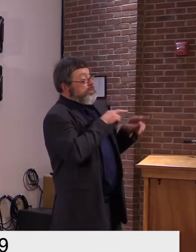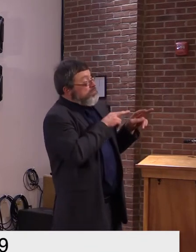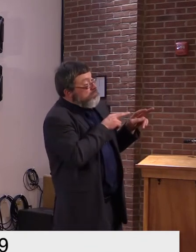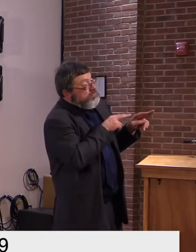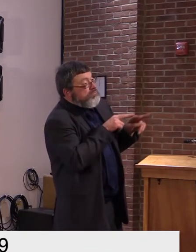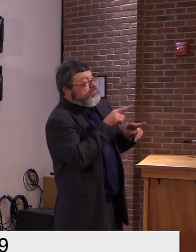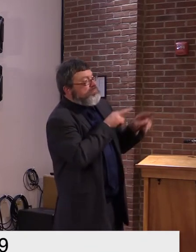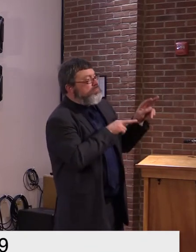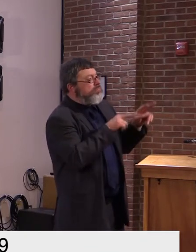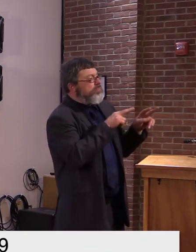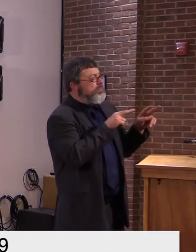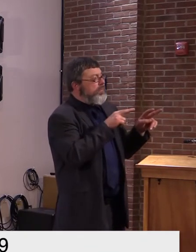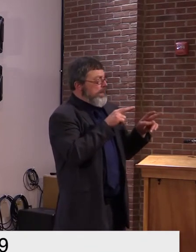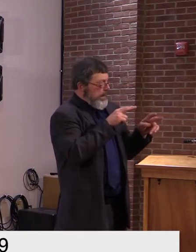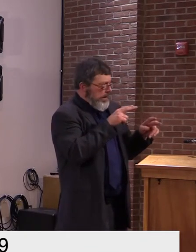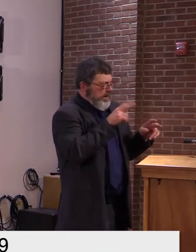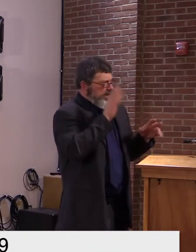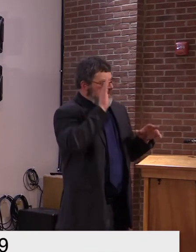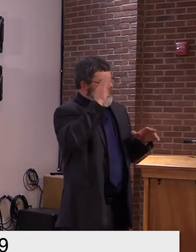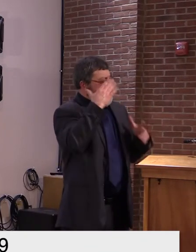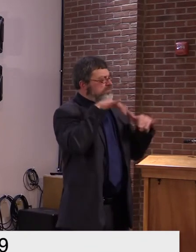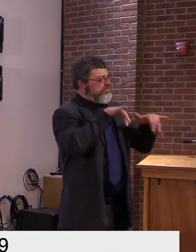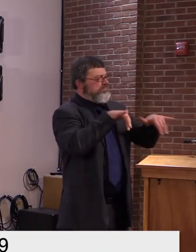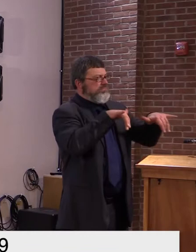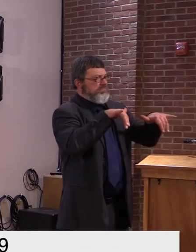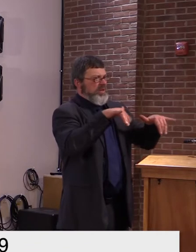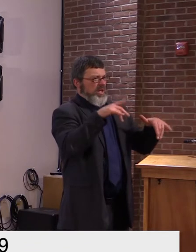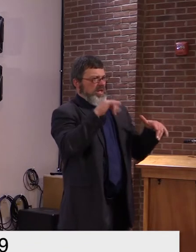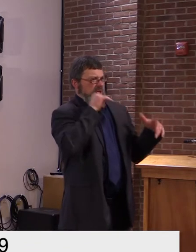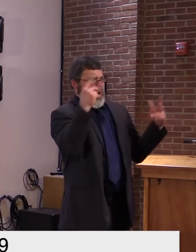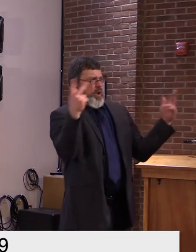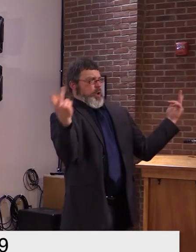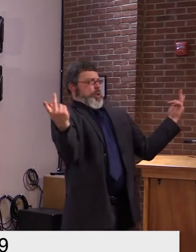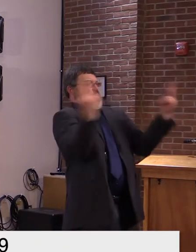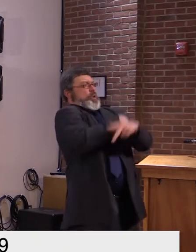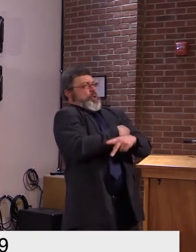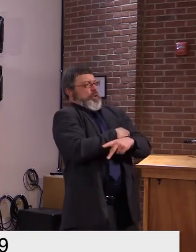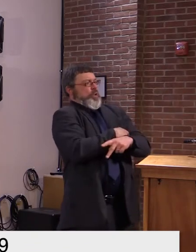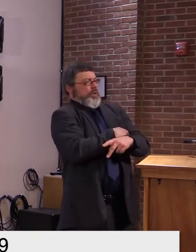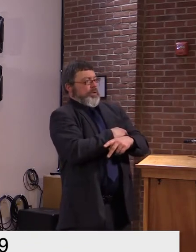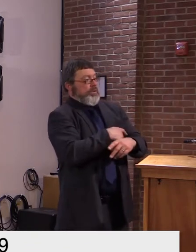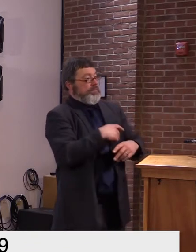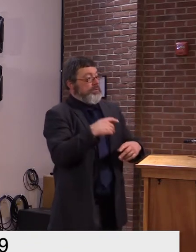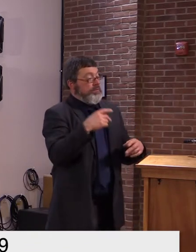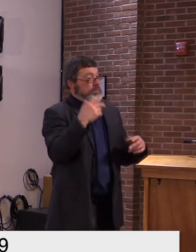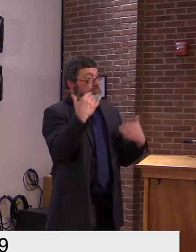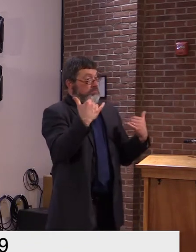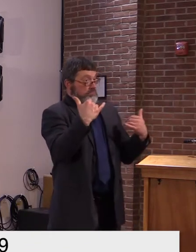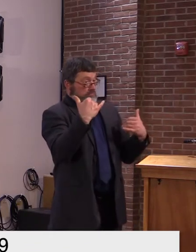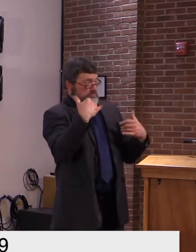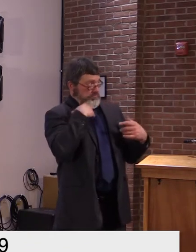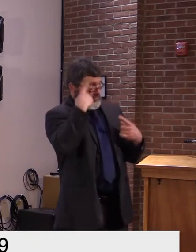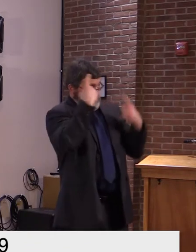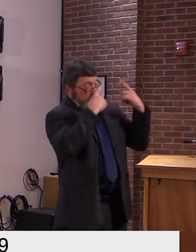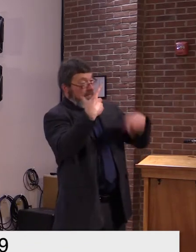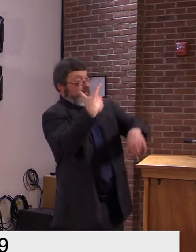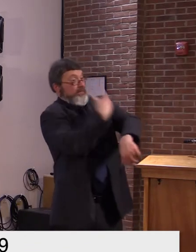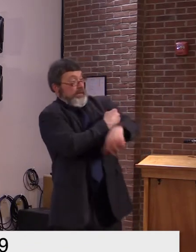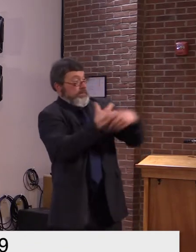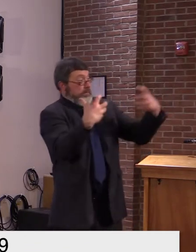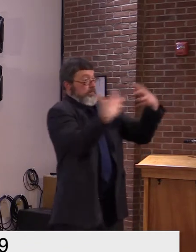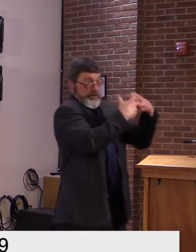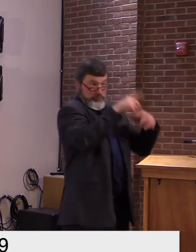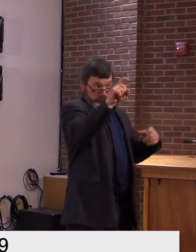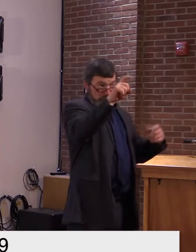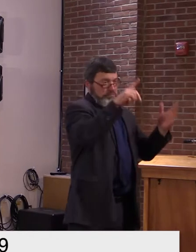Investigators are still working to determine if the vaccine is effective against it, but there are no reasons to